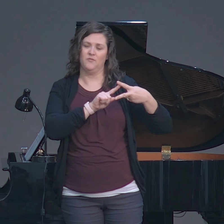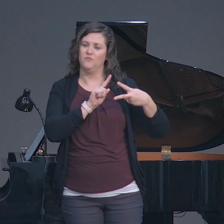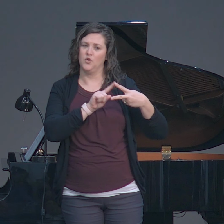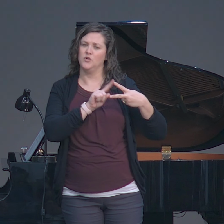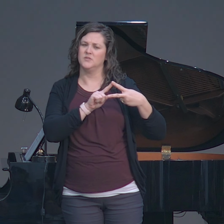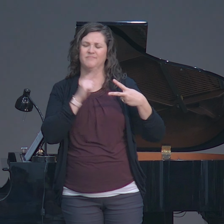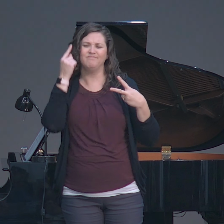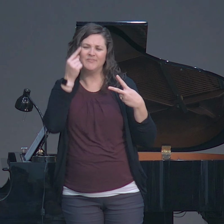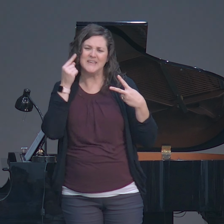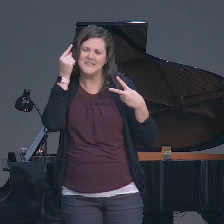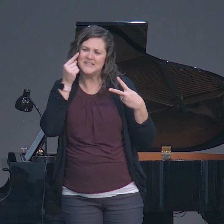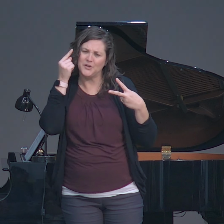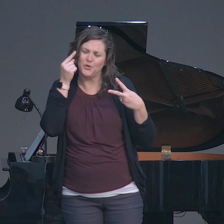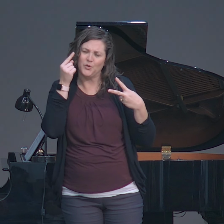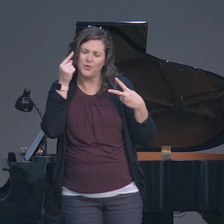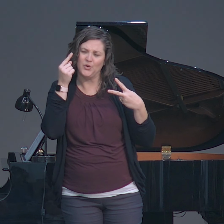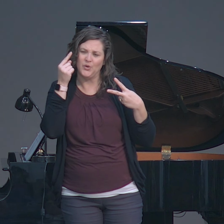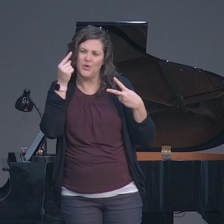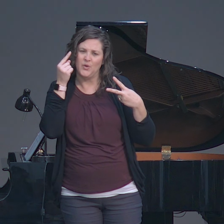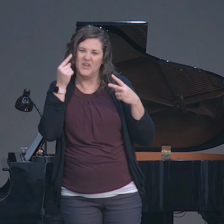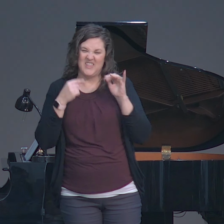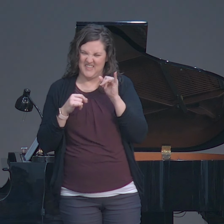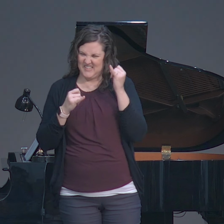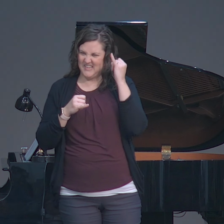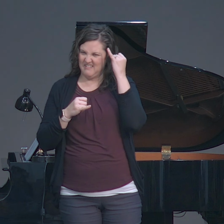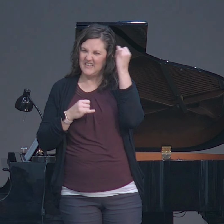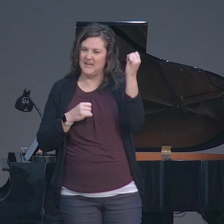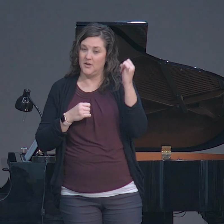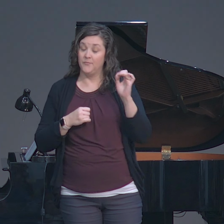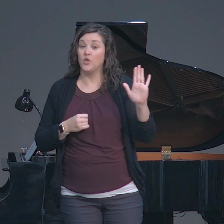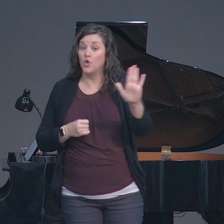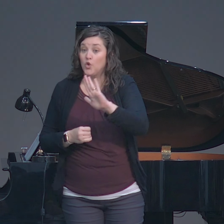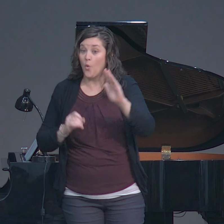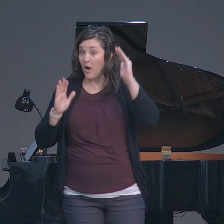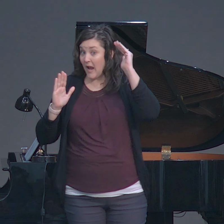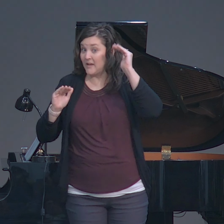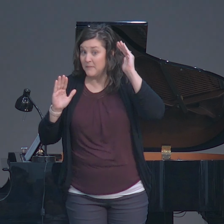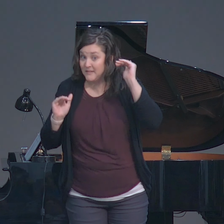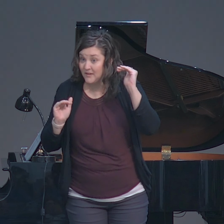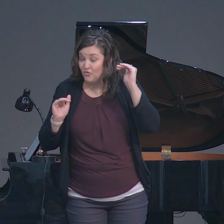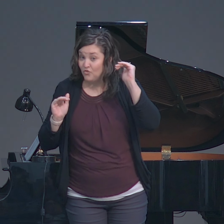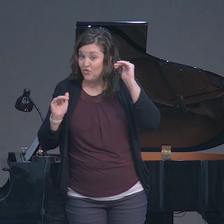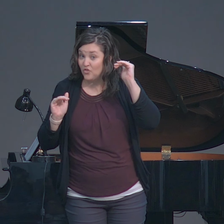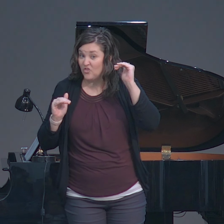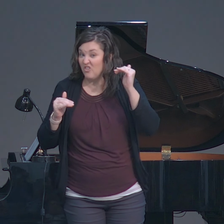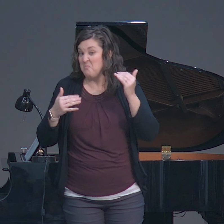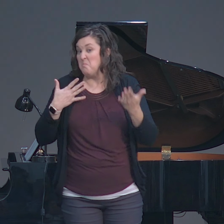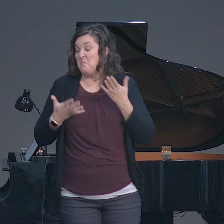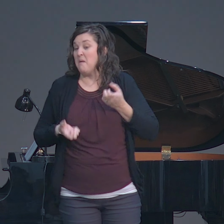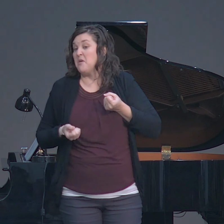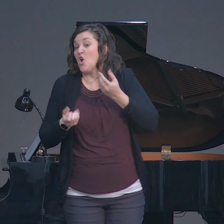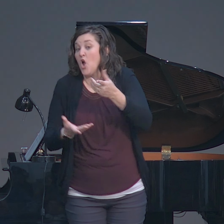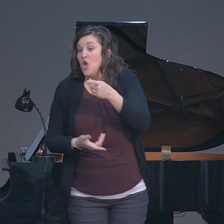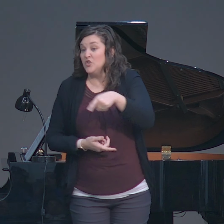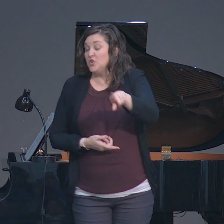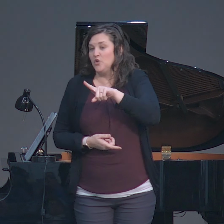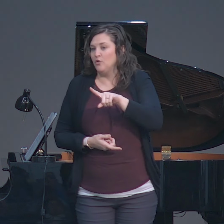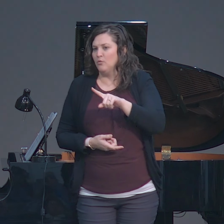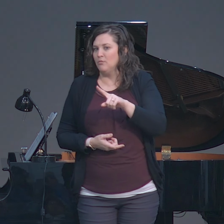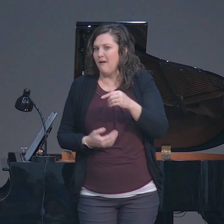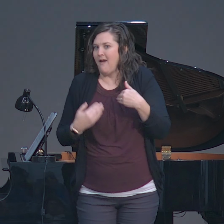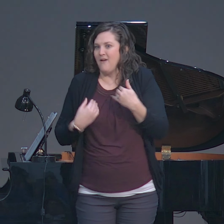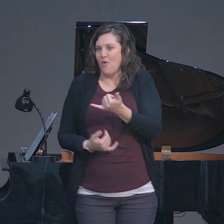you to consider this idea. Your expectations may cause you to misunderstand